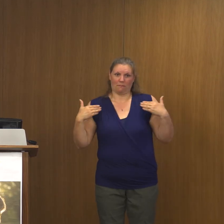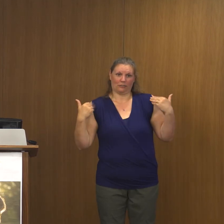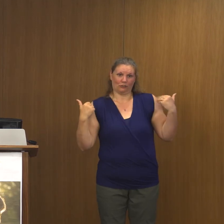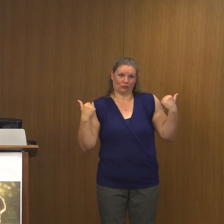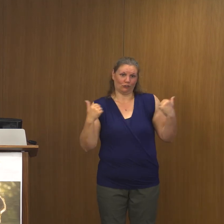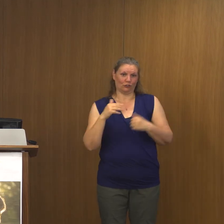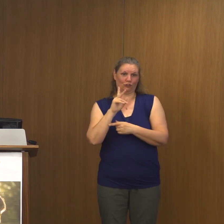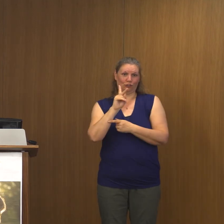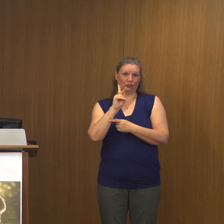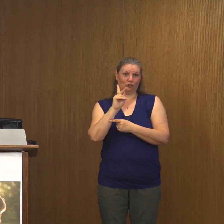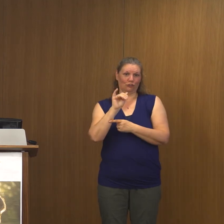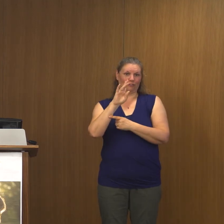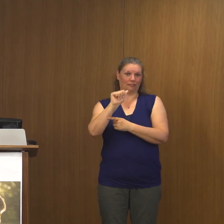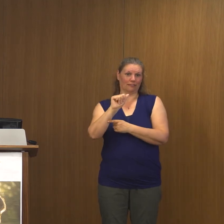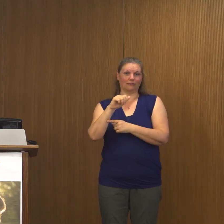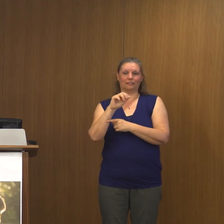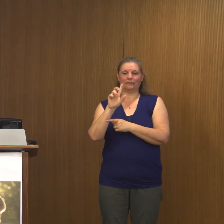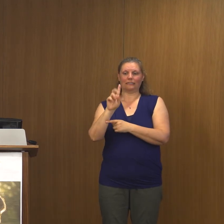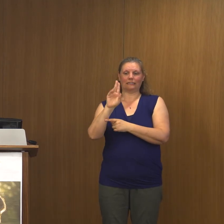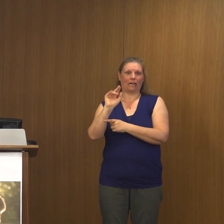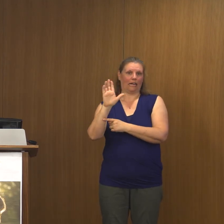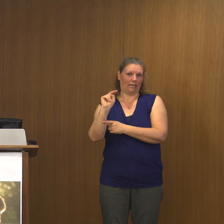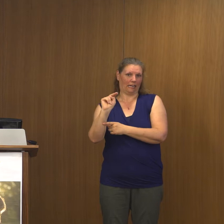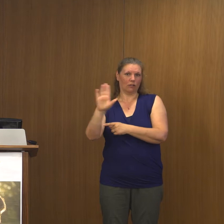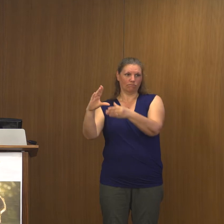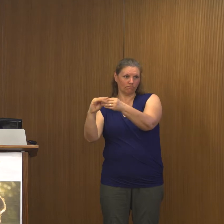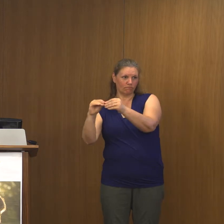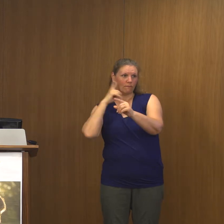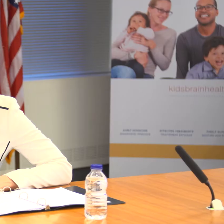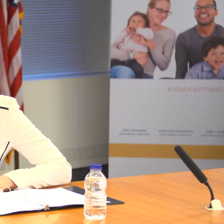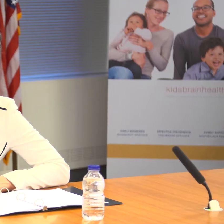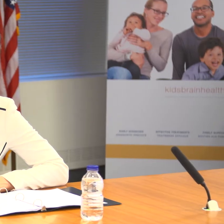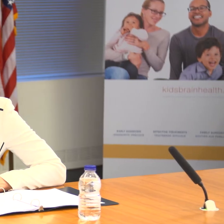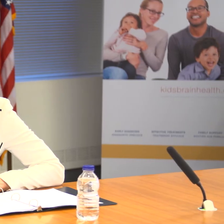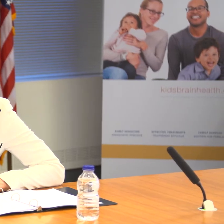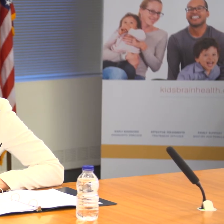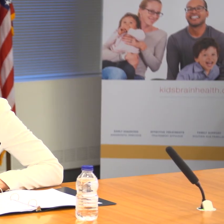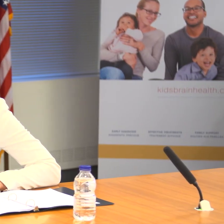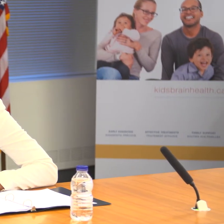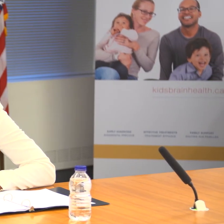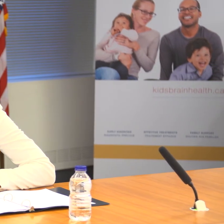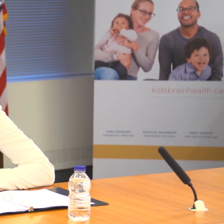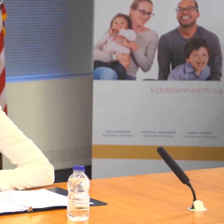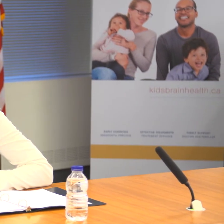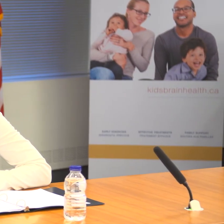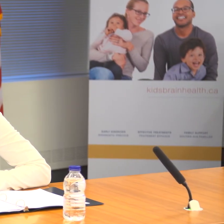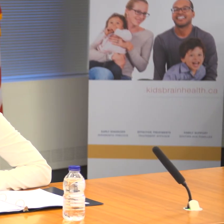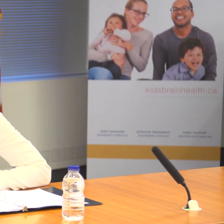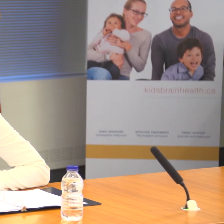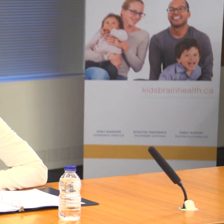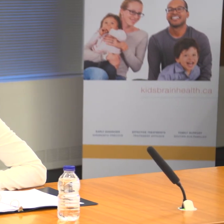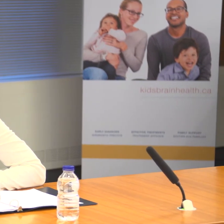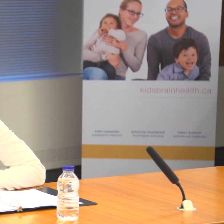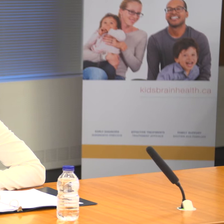Duncan, and she'll give a few remarks, and then we will get started. On behalf of the government, and we're really pleased to